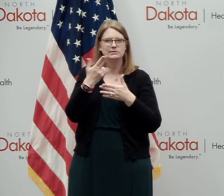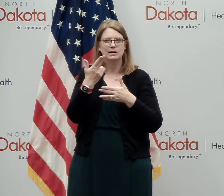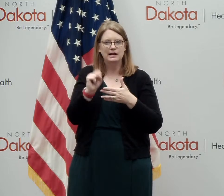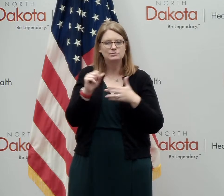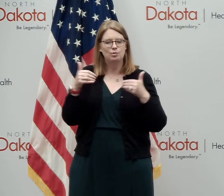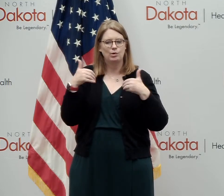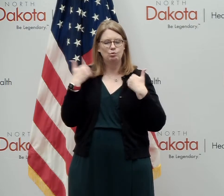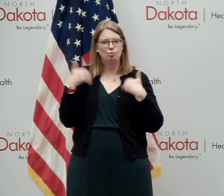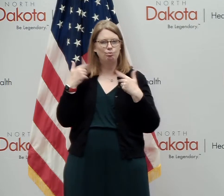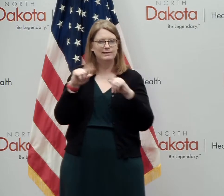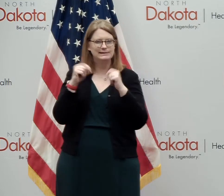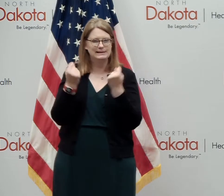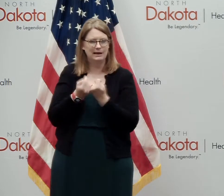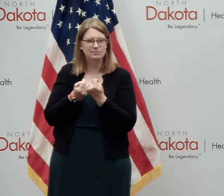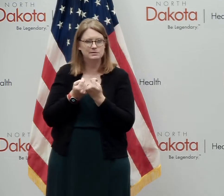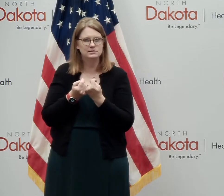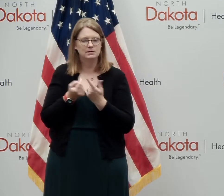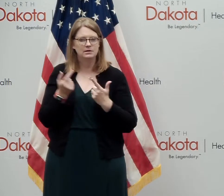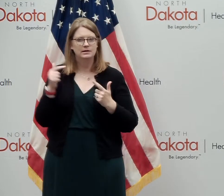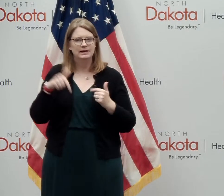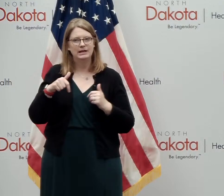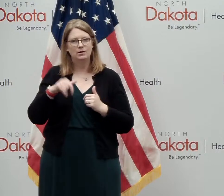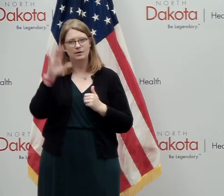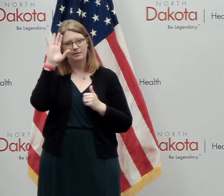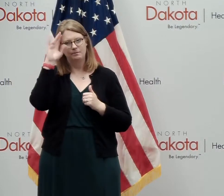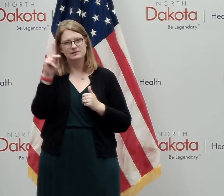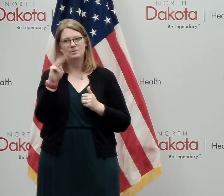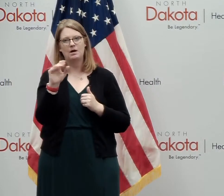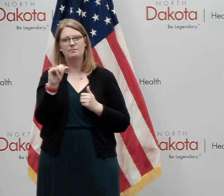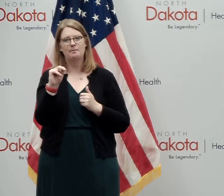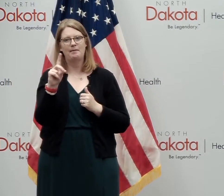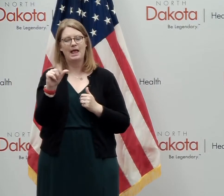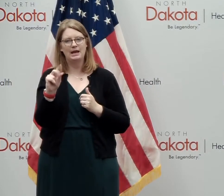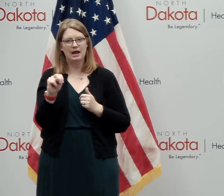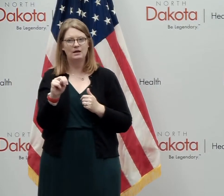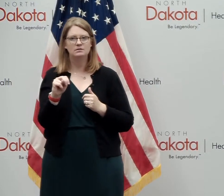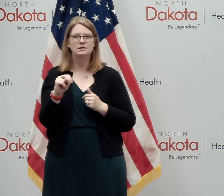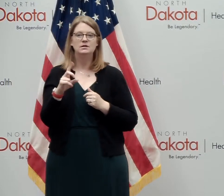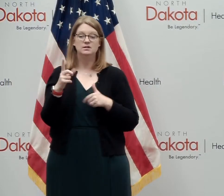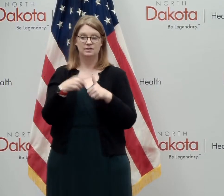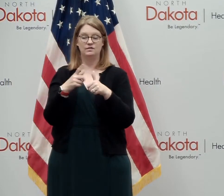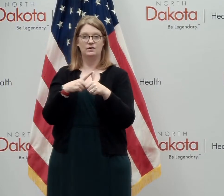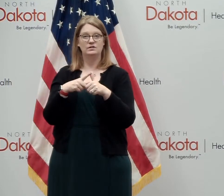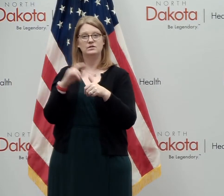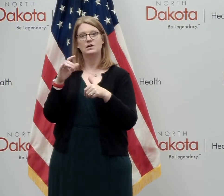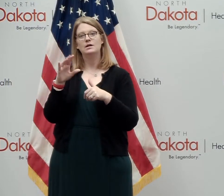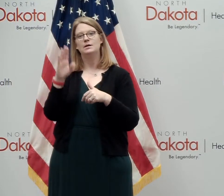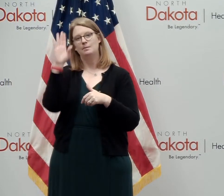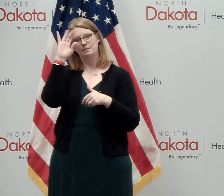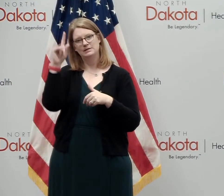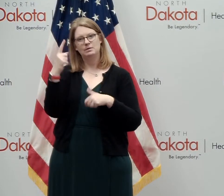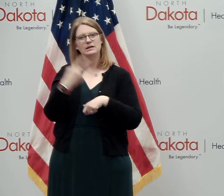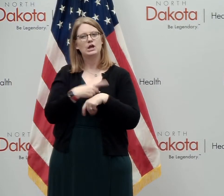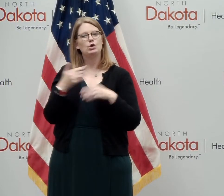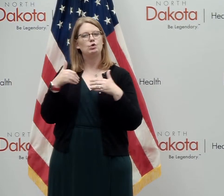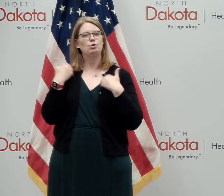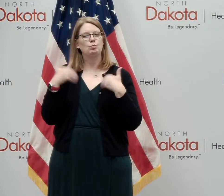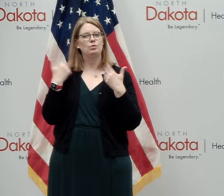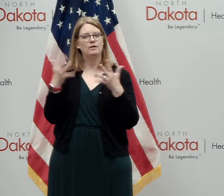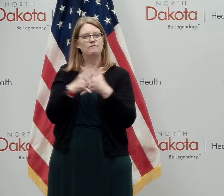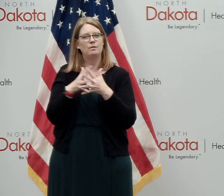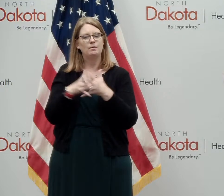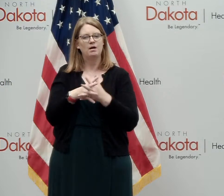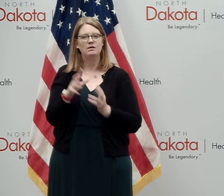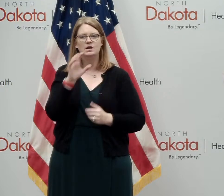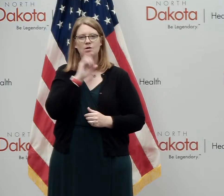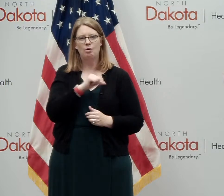and youth teams here in Bismarck-Mandan area. But it was opening day of Bismarck youth football day. An elderly